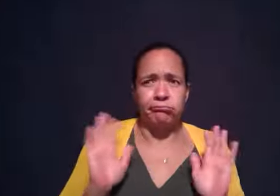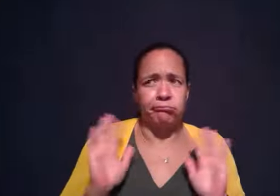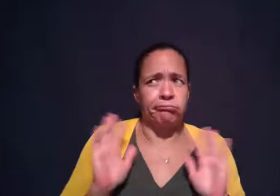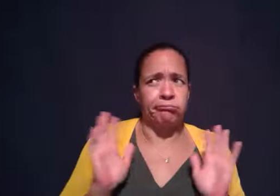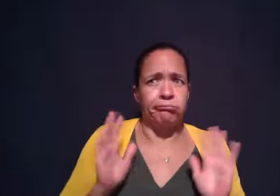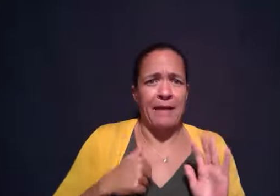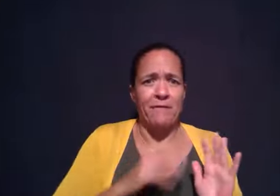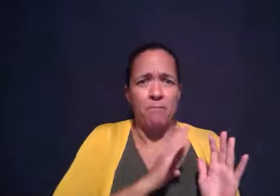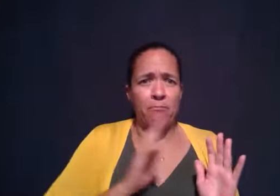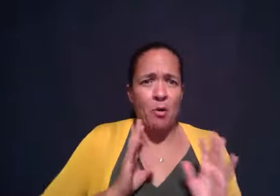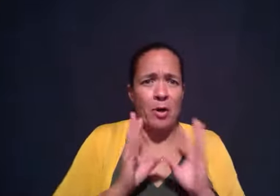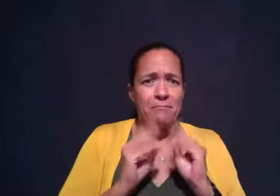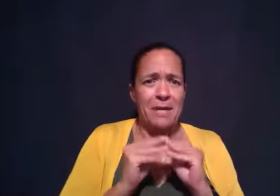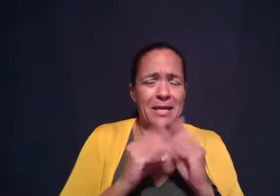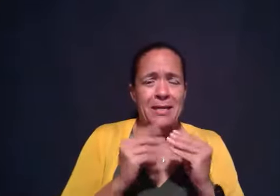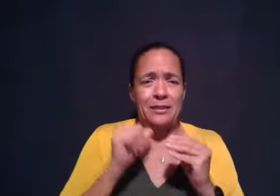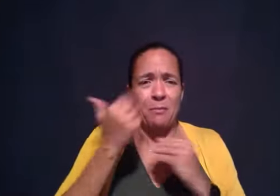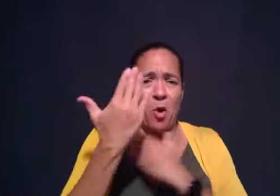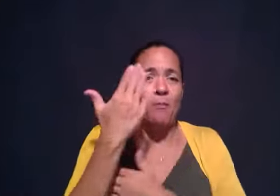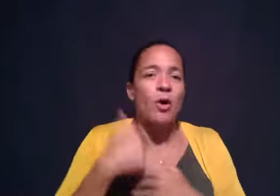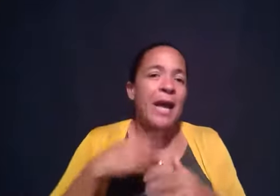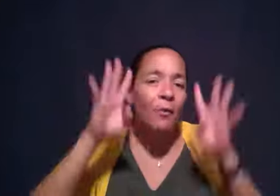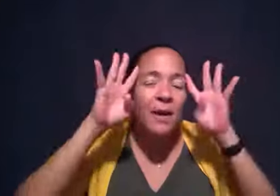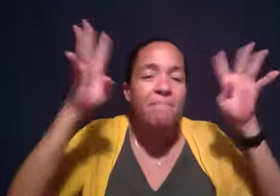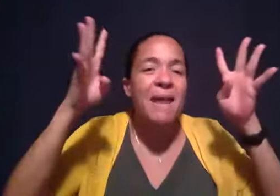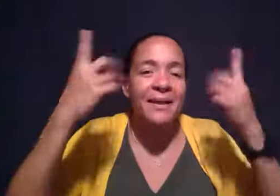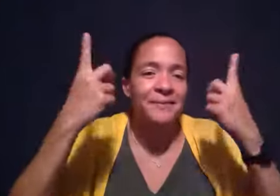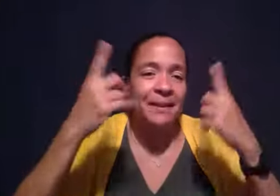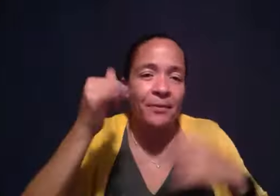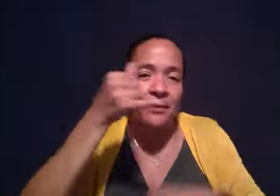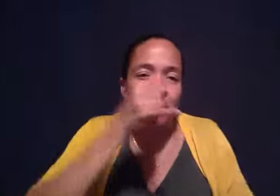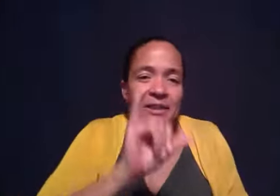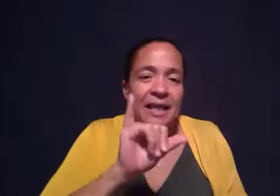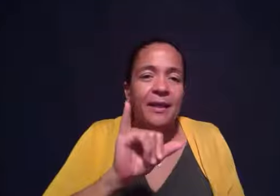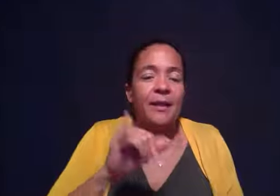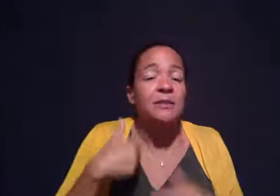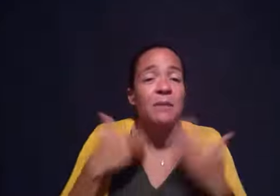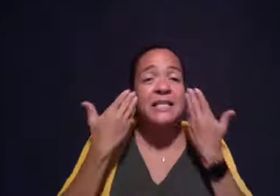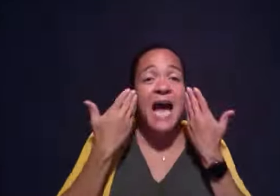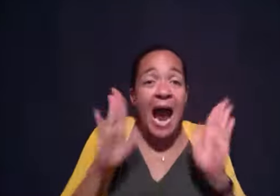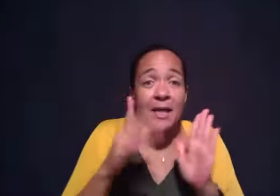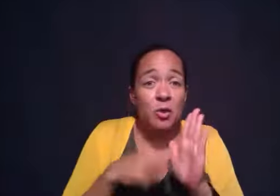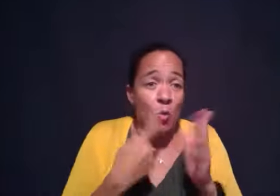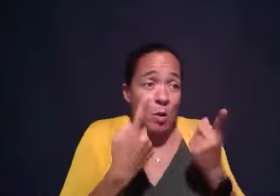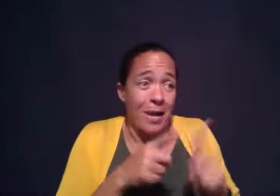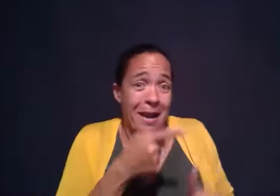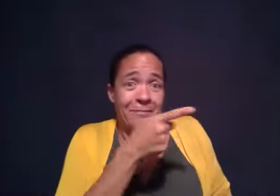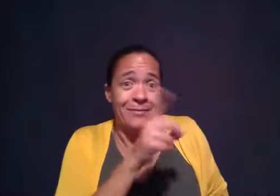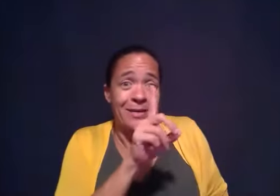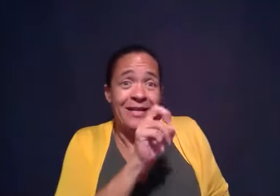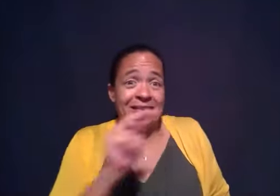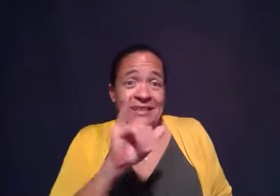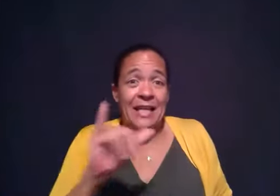I would have made up something ridiculous because I didn't know what you were going to do to me. But when you told me to go to Denny's, I